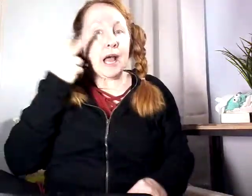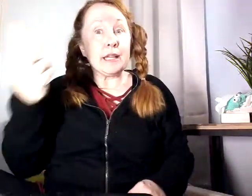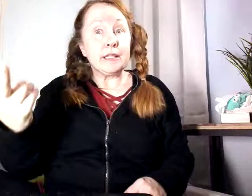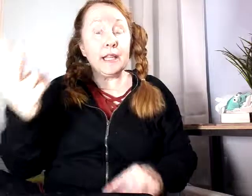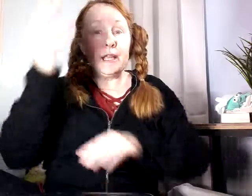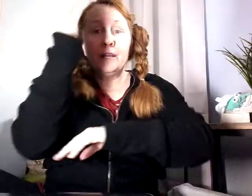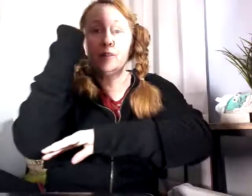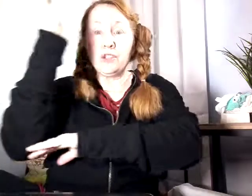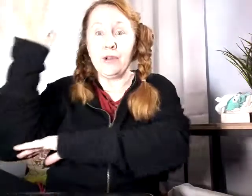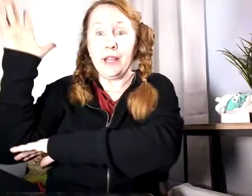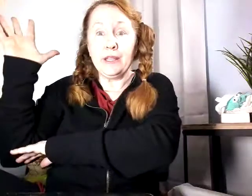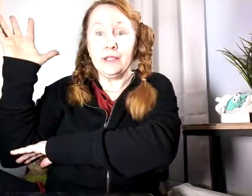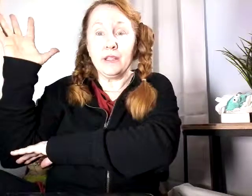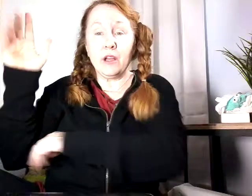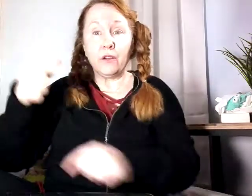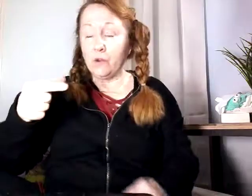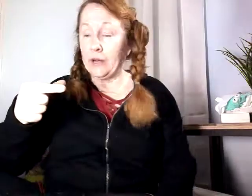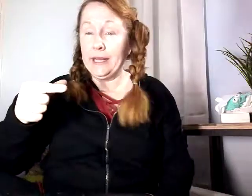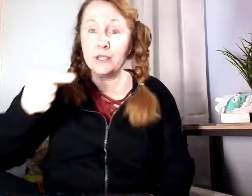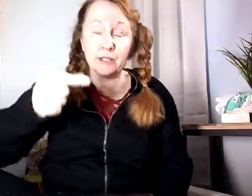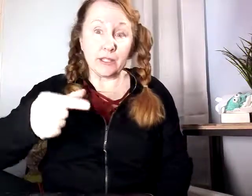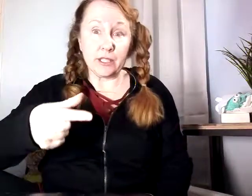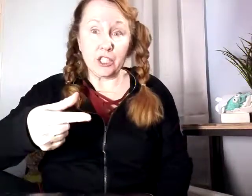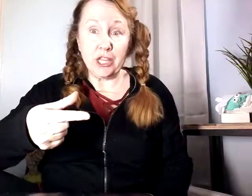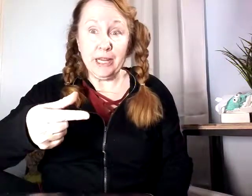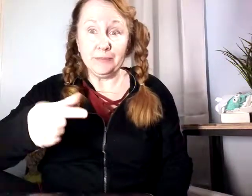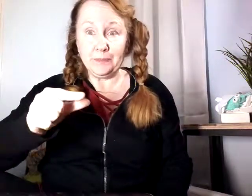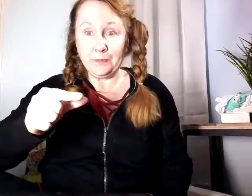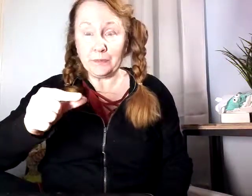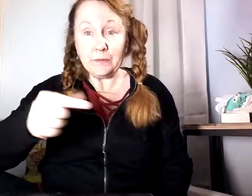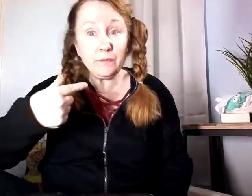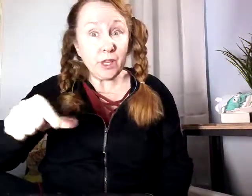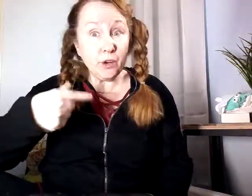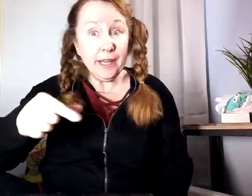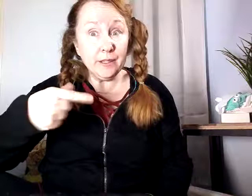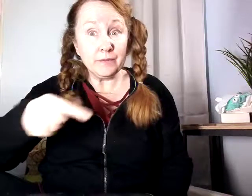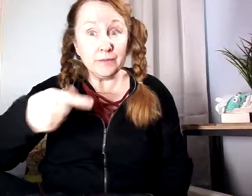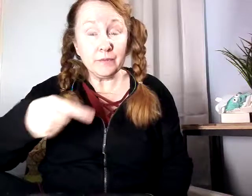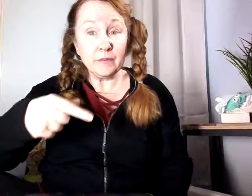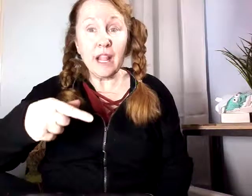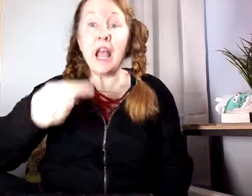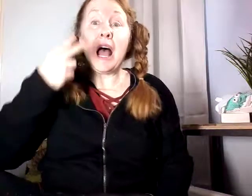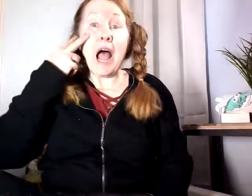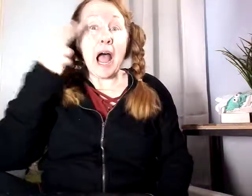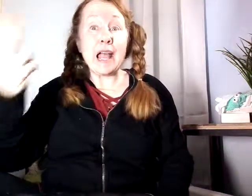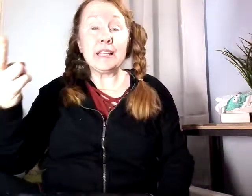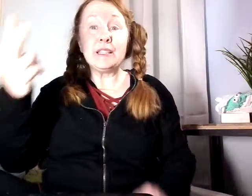I see trees of green. So this is a G. Green. I